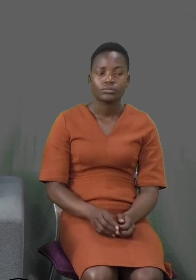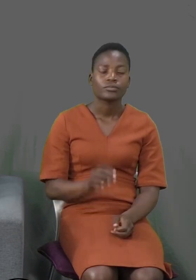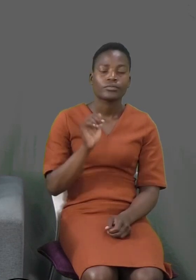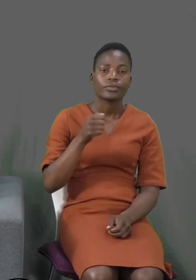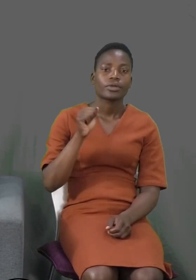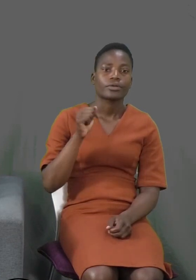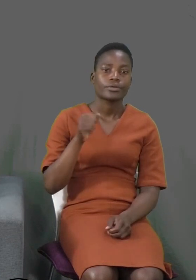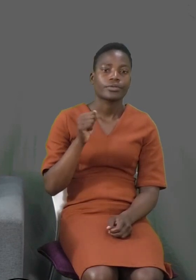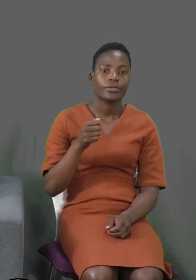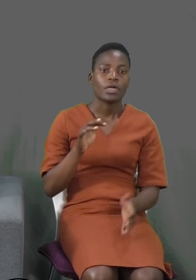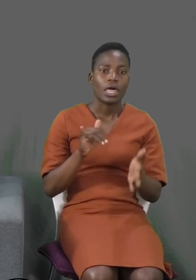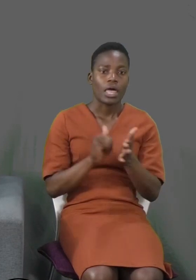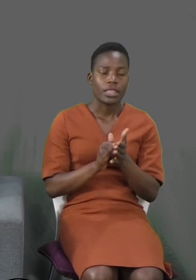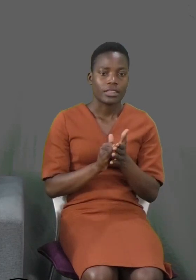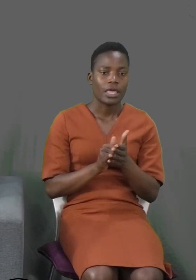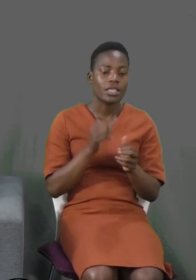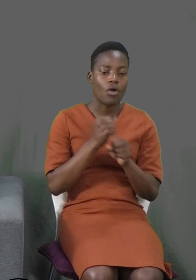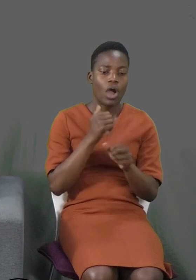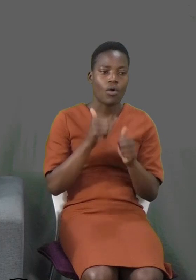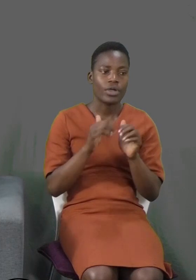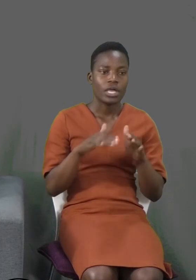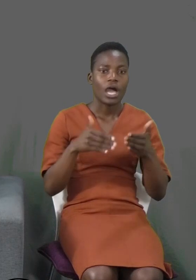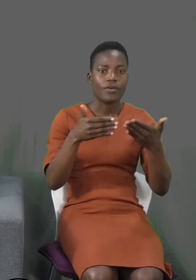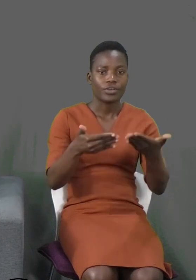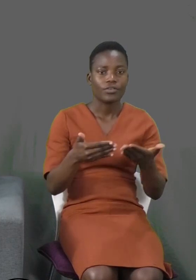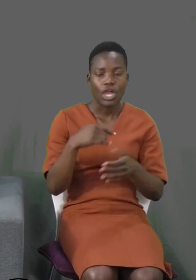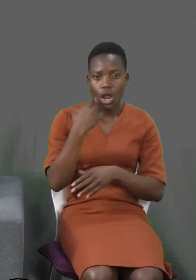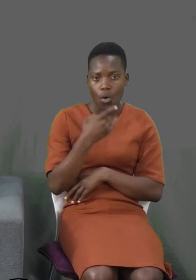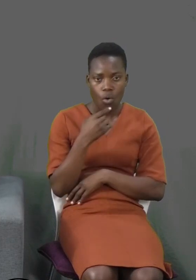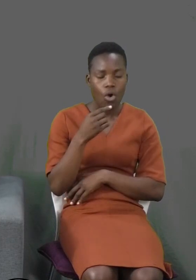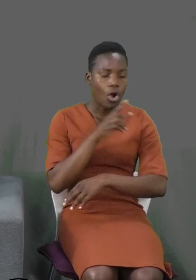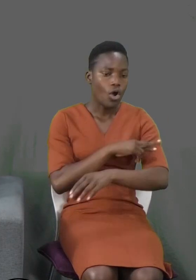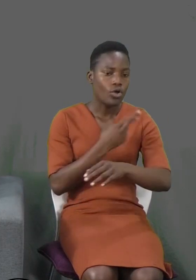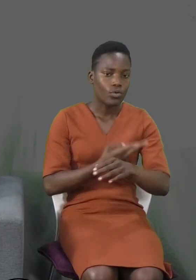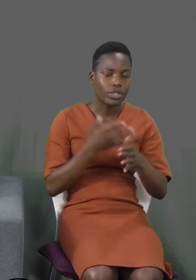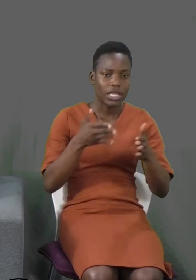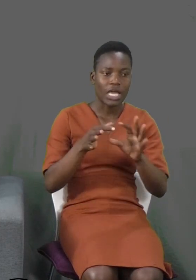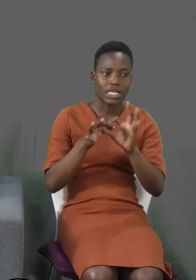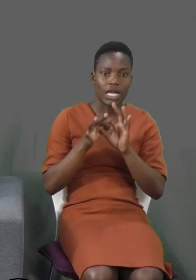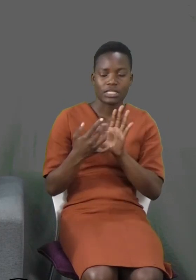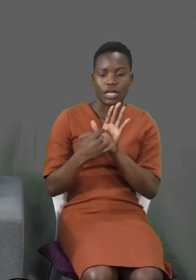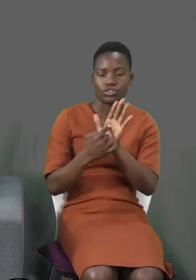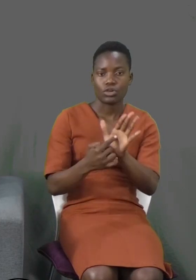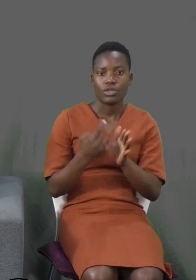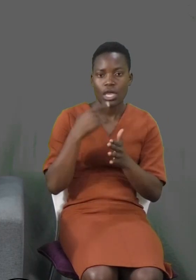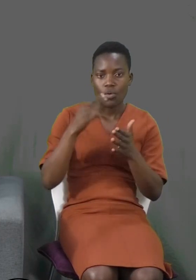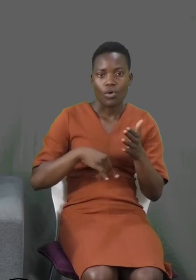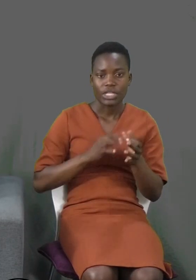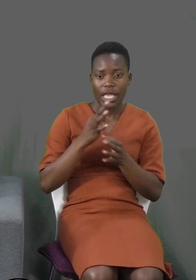Yes. That's an assignment which I've given Ruth right here at Zaquetu. Manze, tunasemanga mwacha mila ni